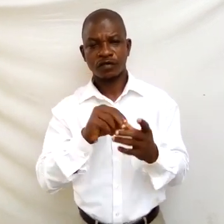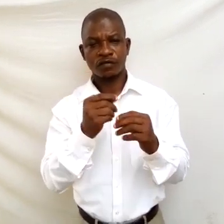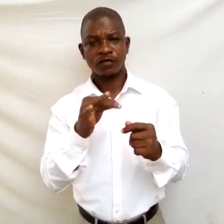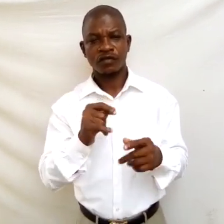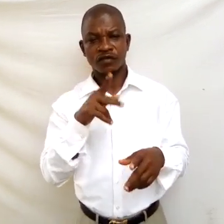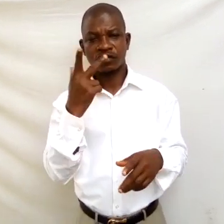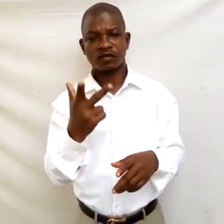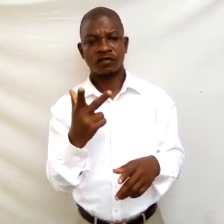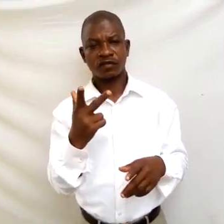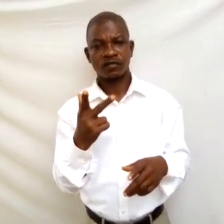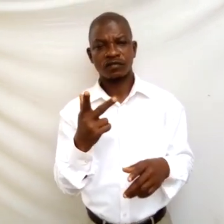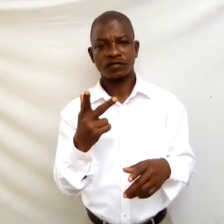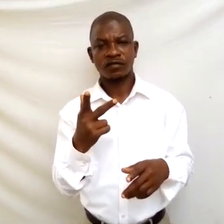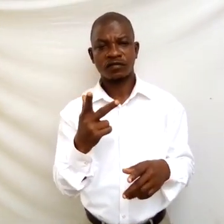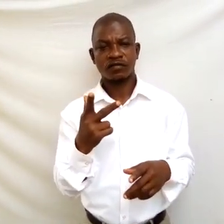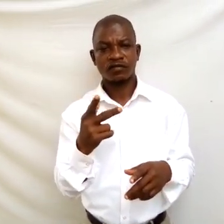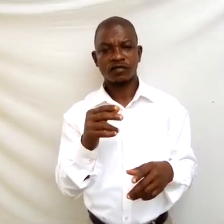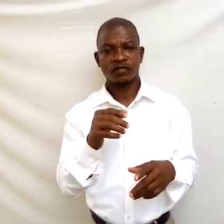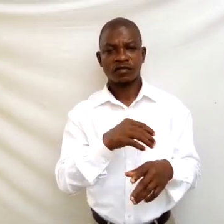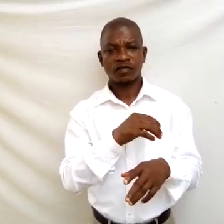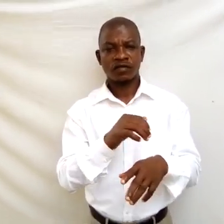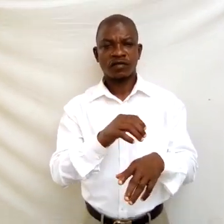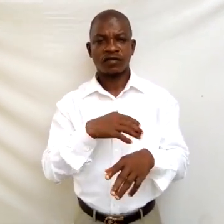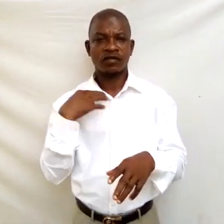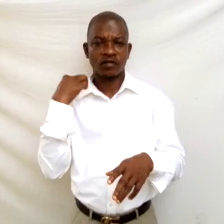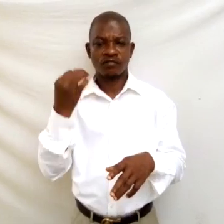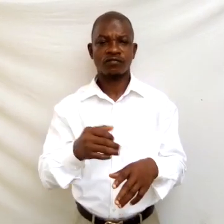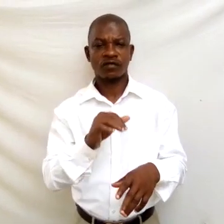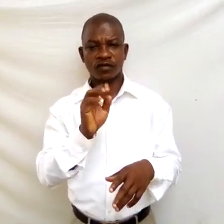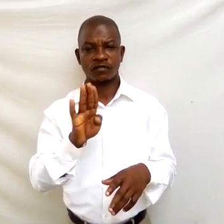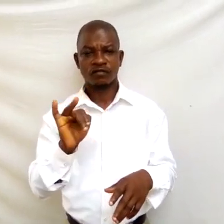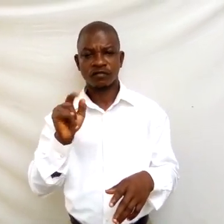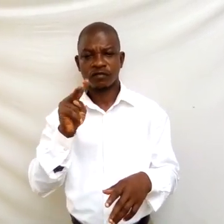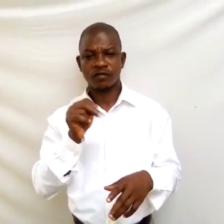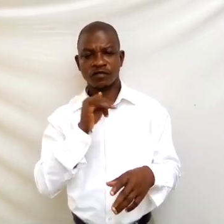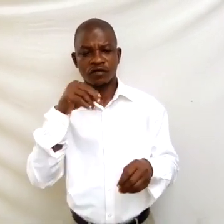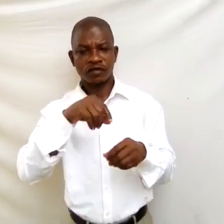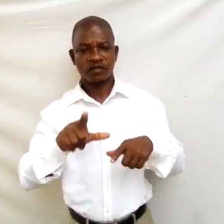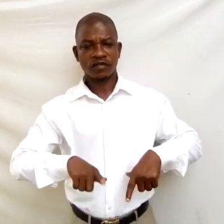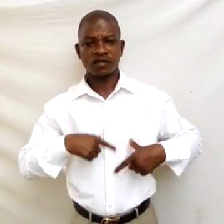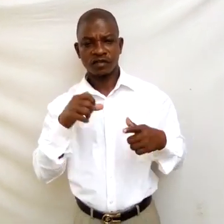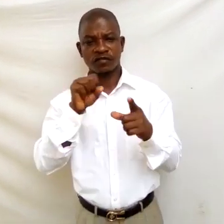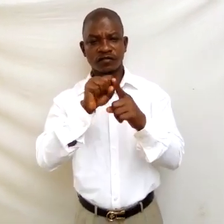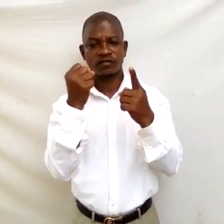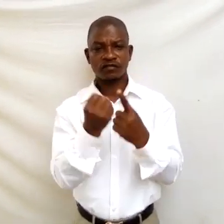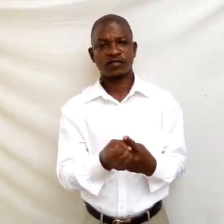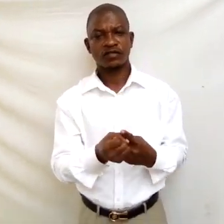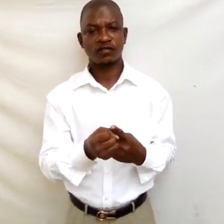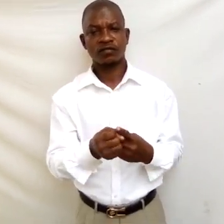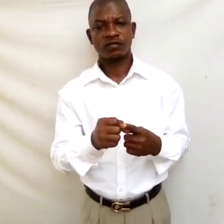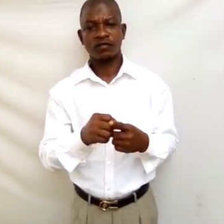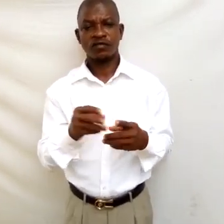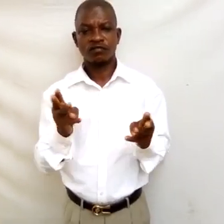3. Apply binary operation in real life situations. Meet you after timeout.